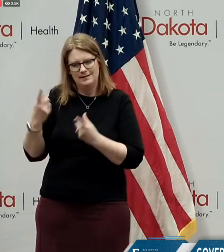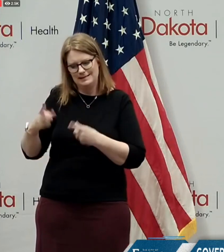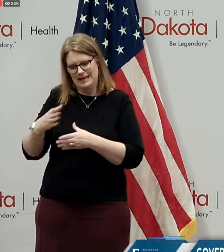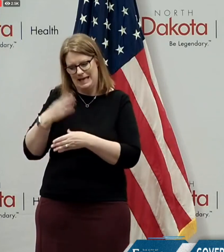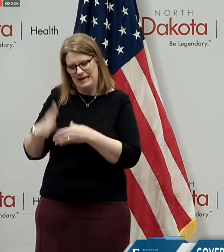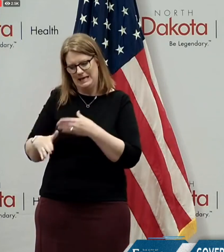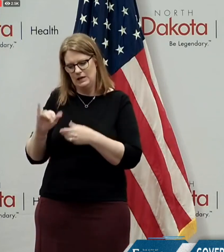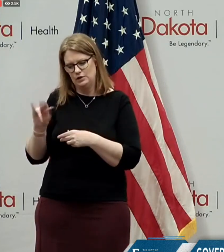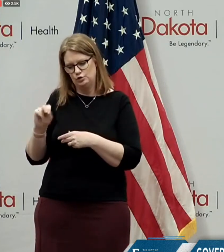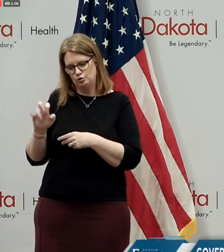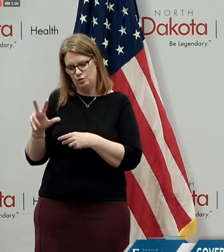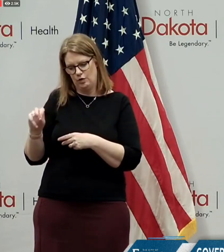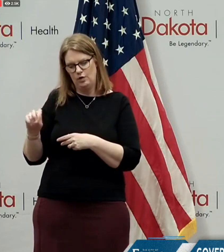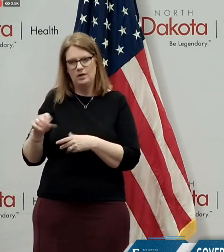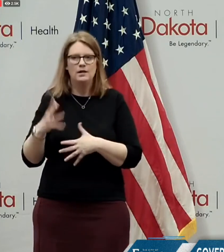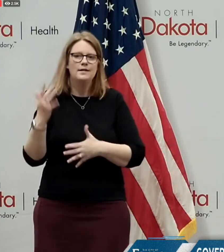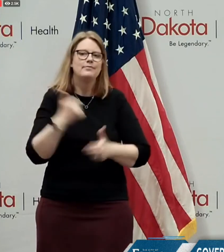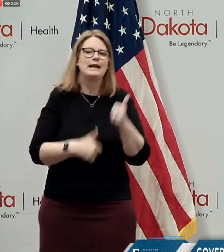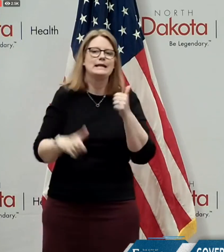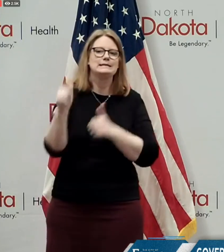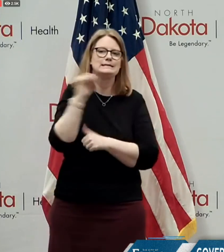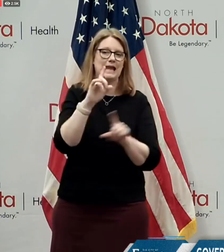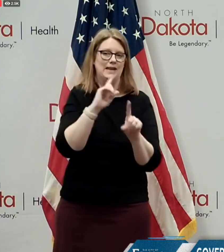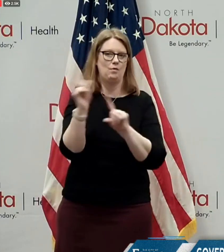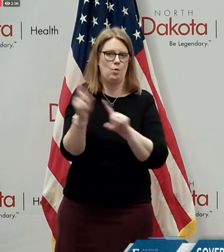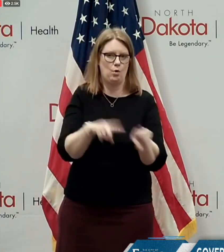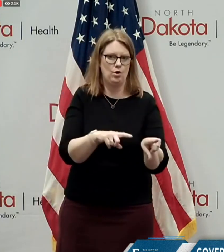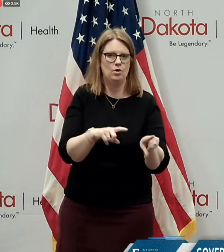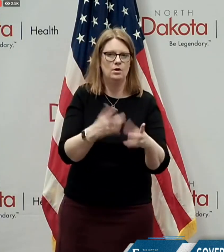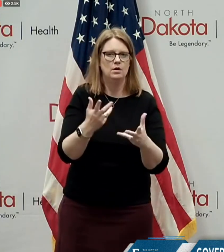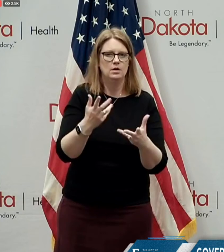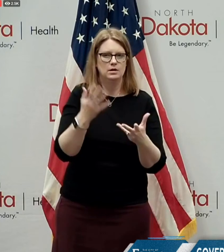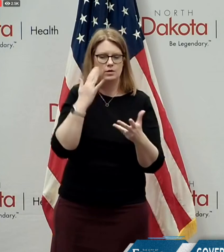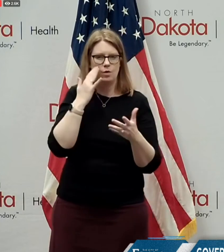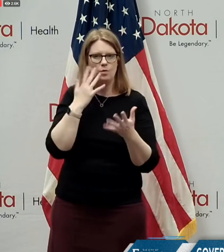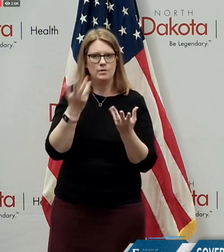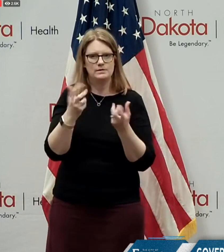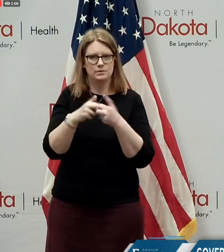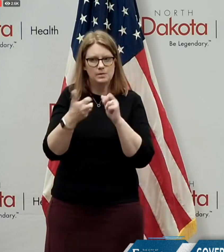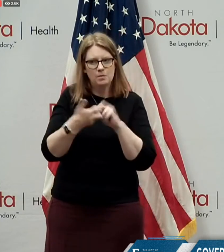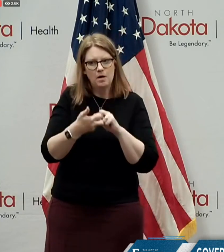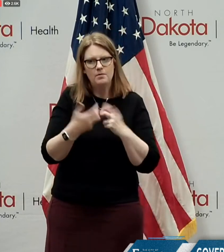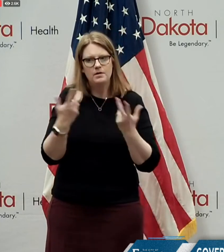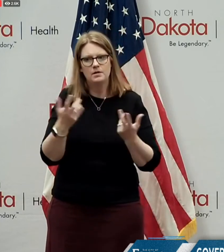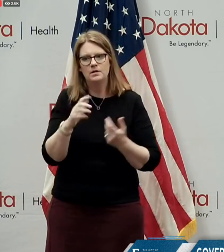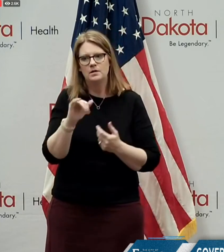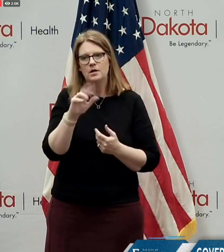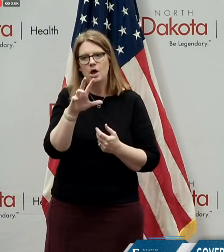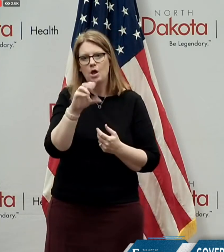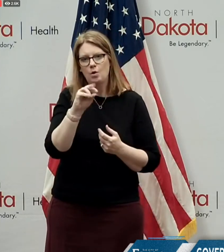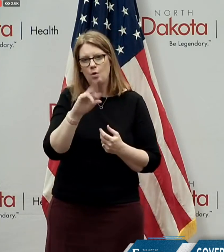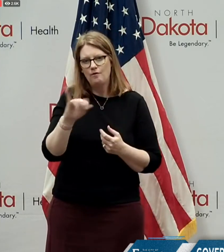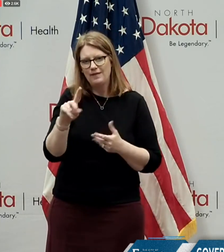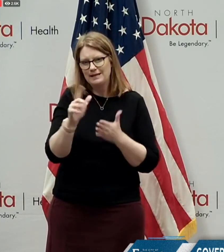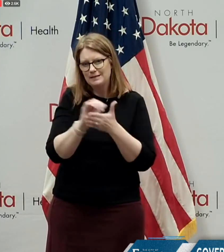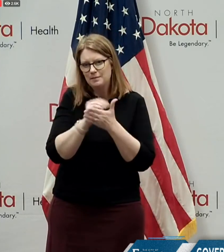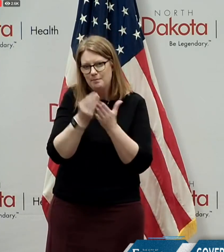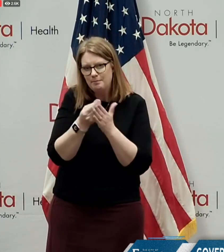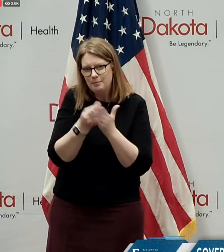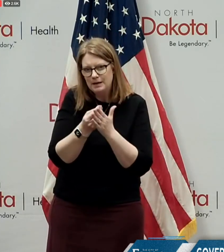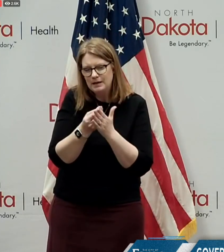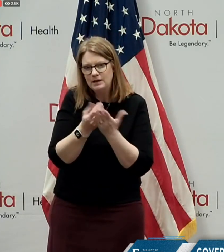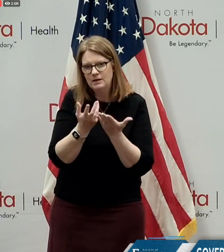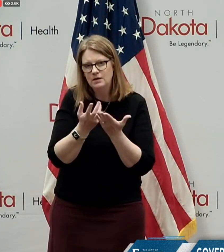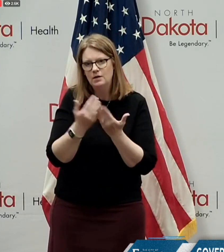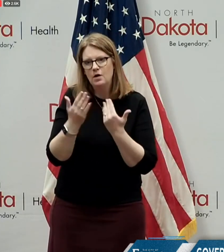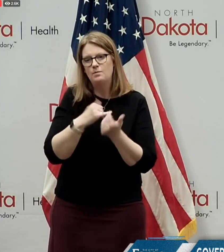30th. That executive order a week ago was solving a big problem, which was that COVID dollars, as we understood it a week ago,